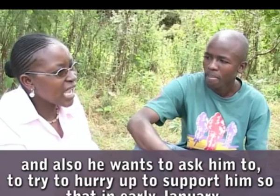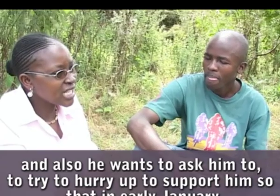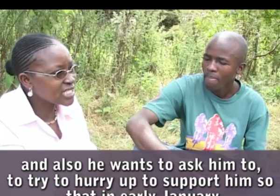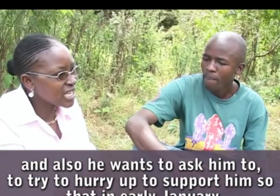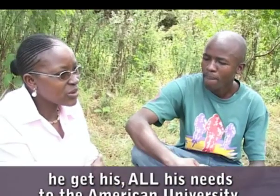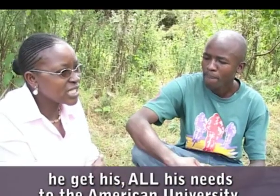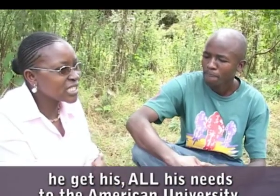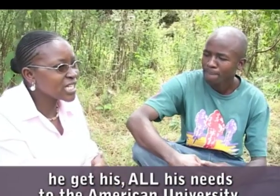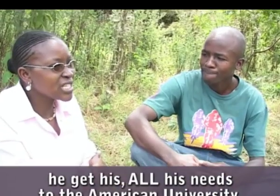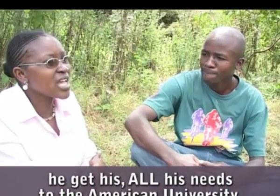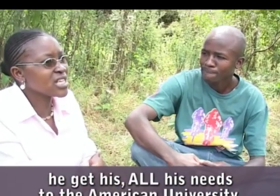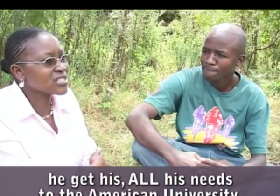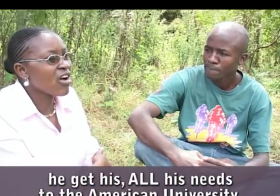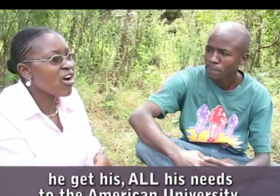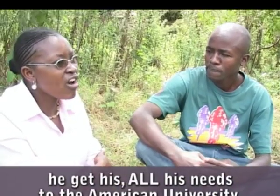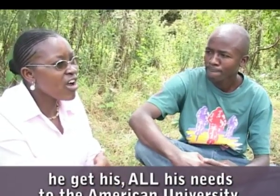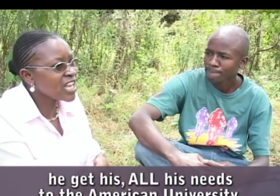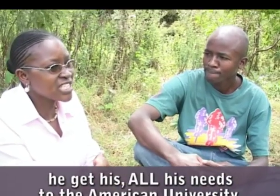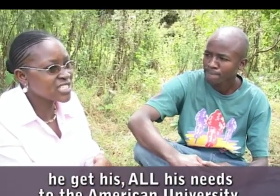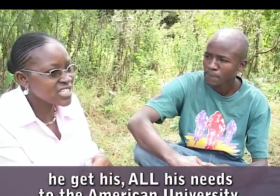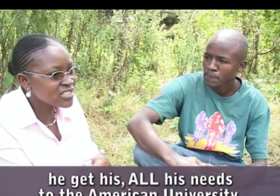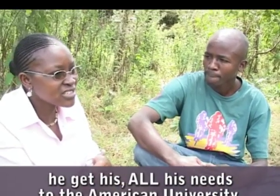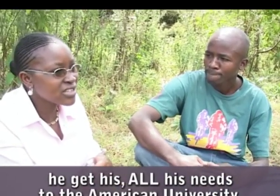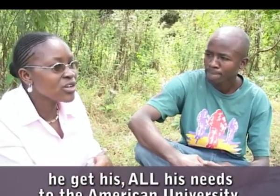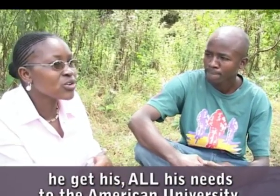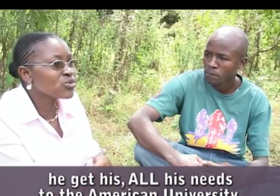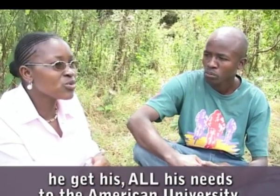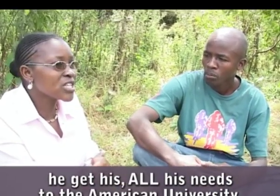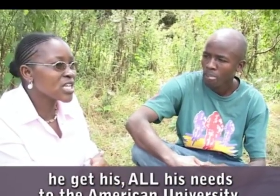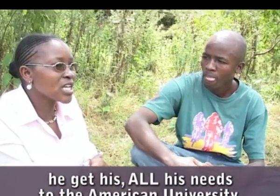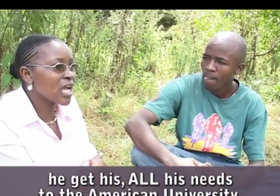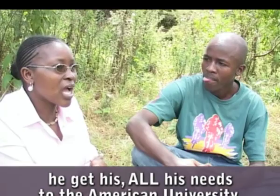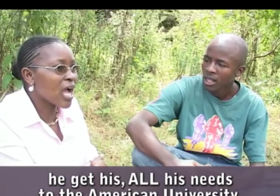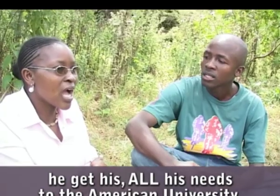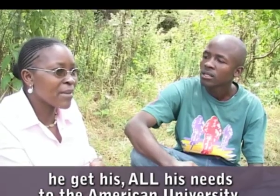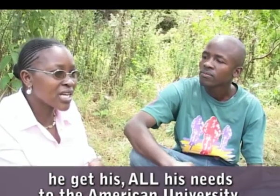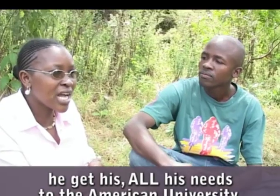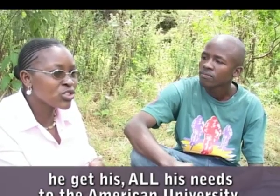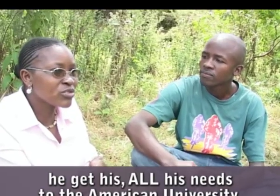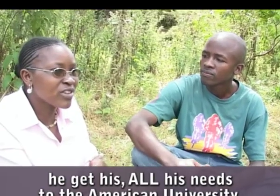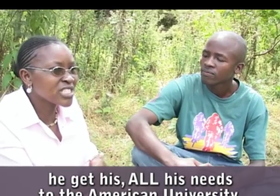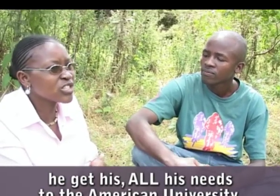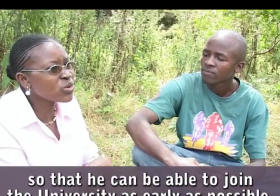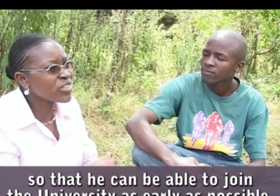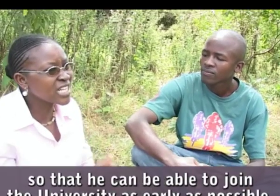early January he gets all his needs to the American